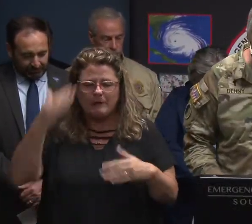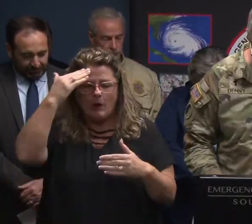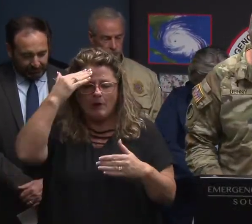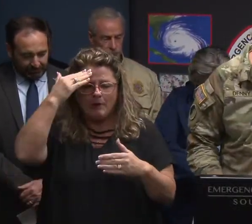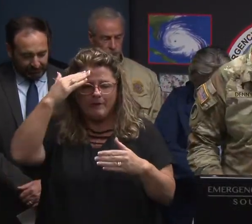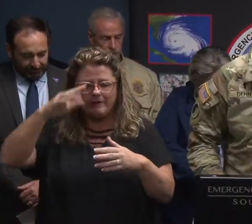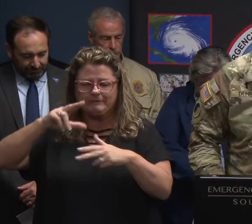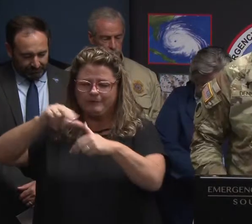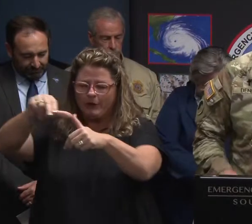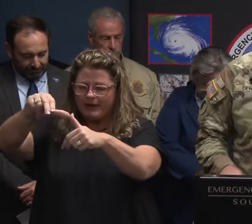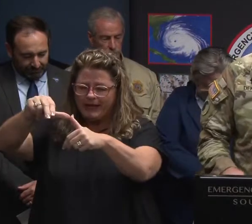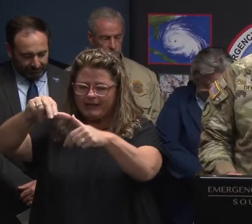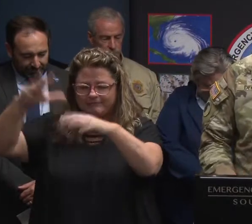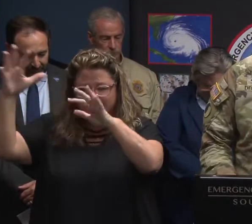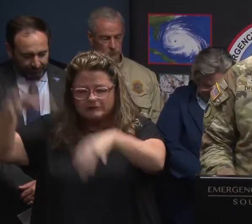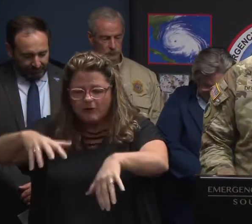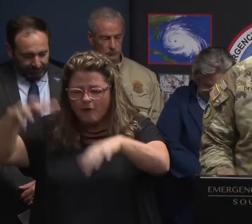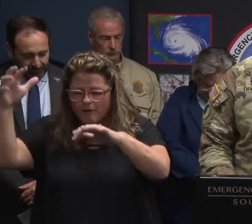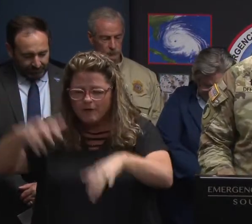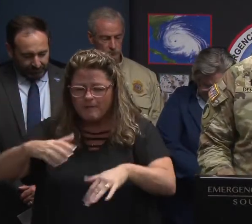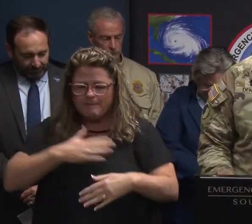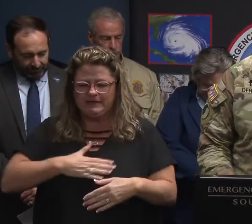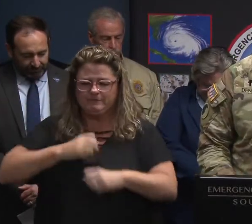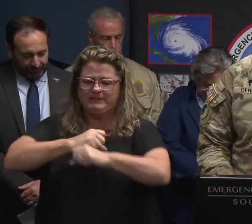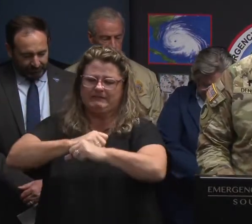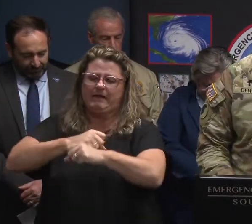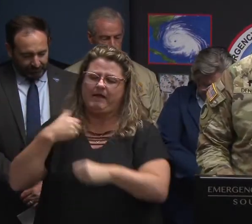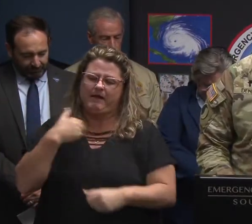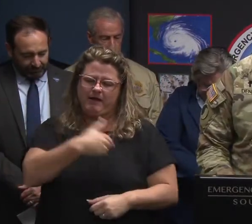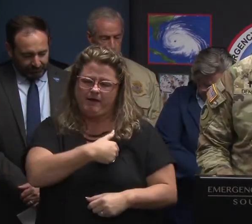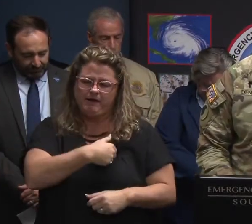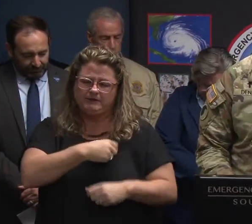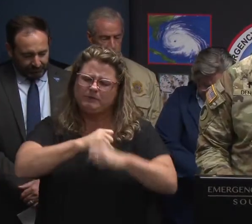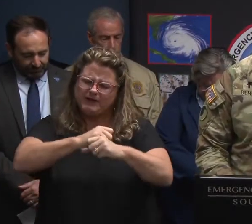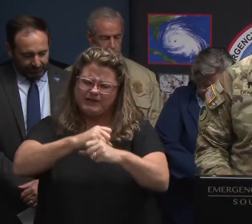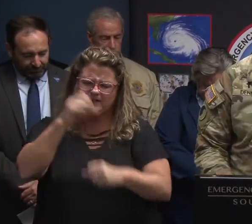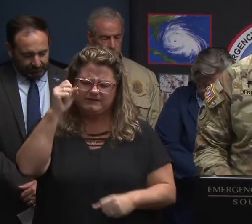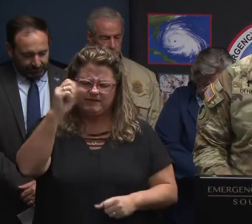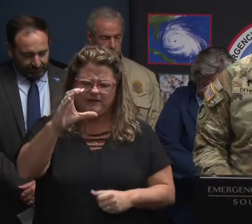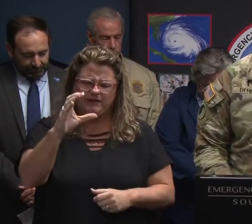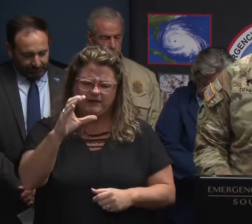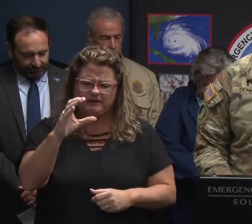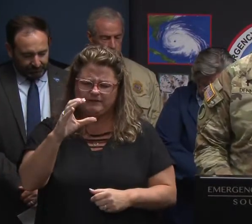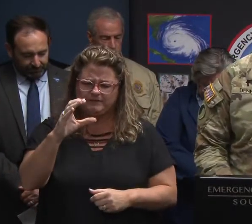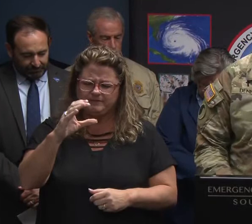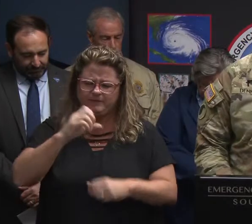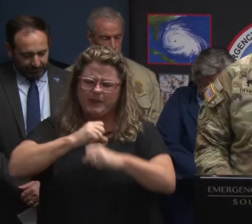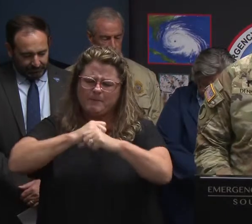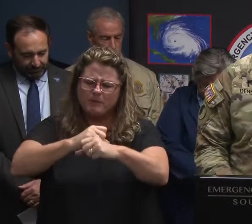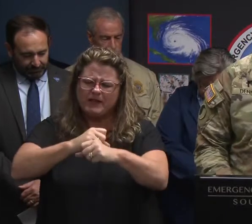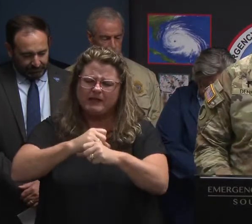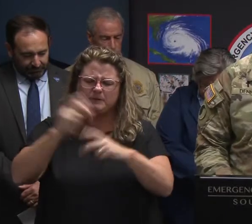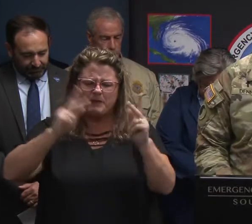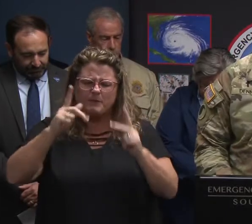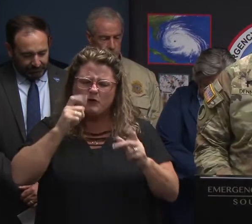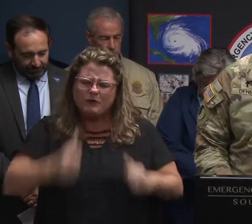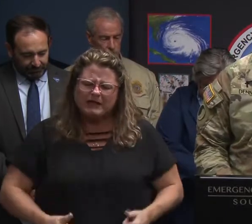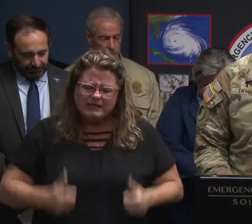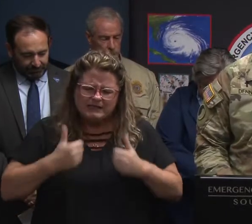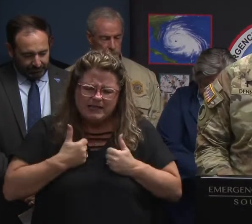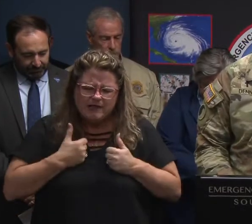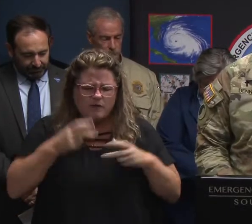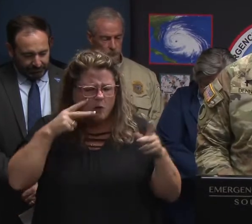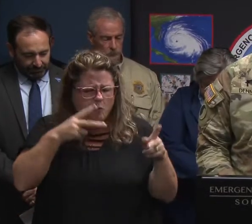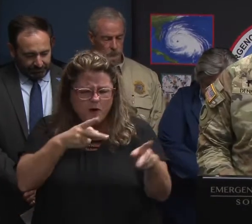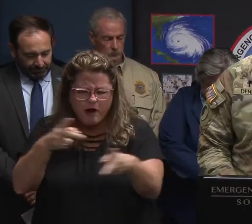approaches, we ask that your hand of protection be upon South Carolina. Protect our citizens and watch over those